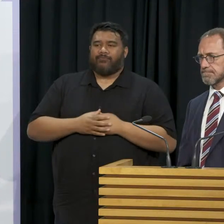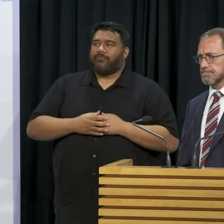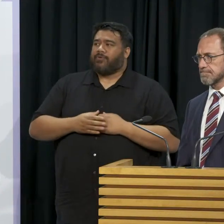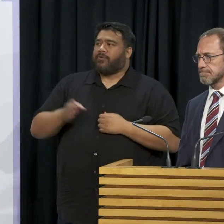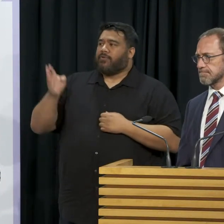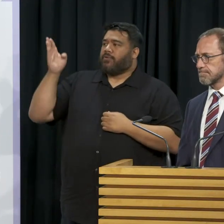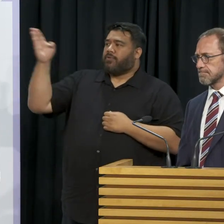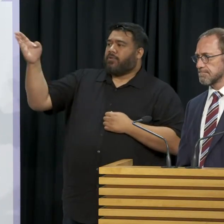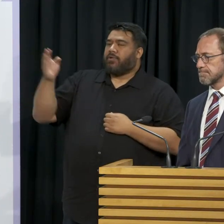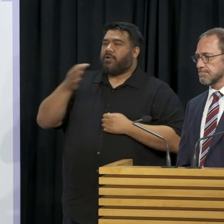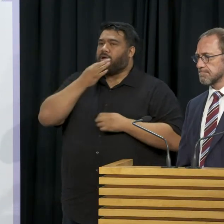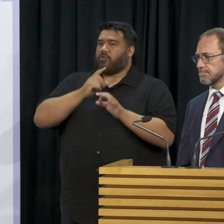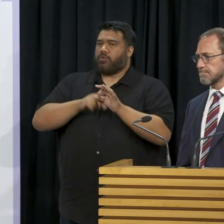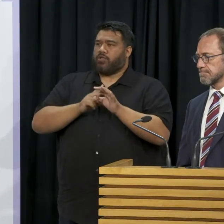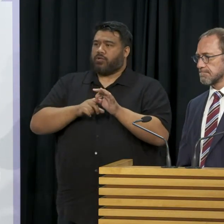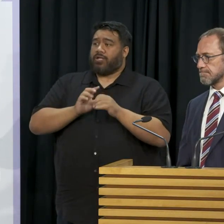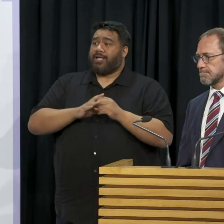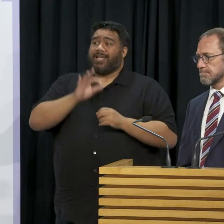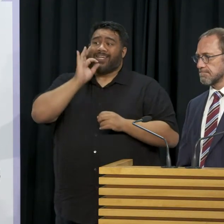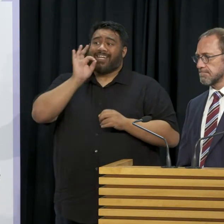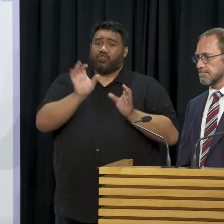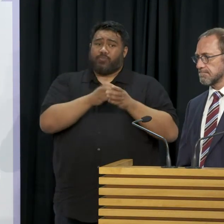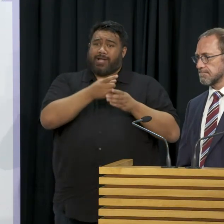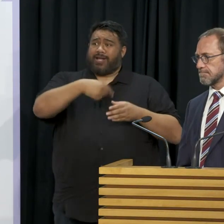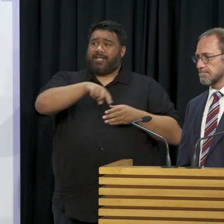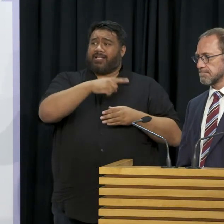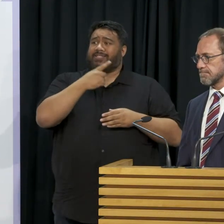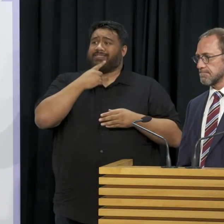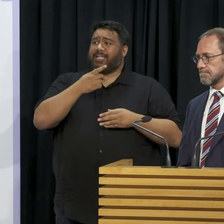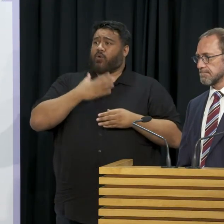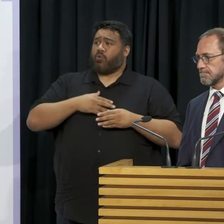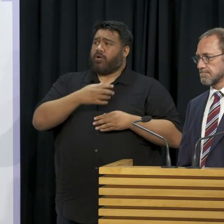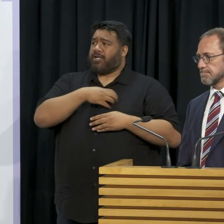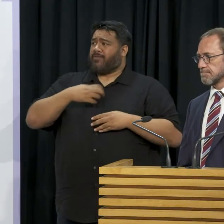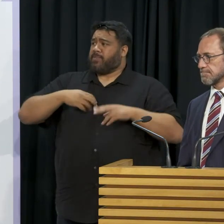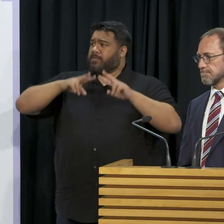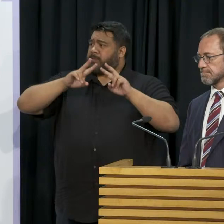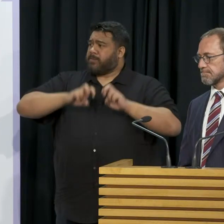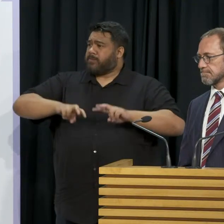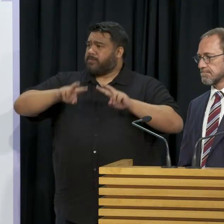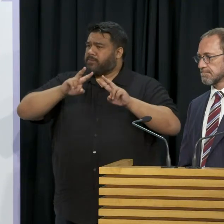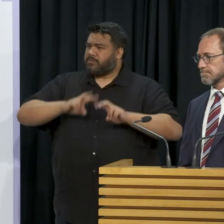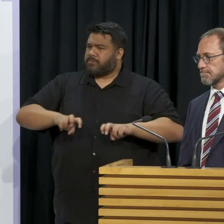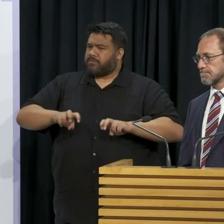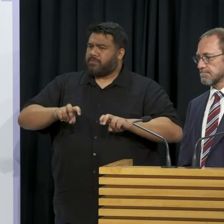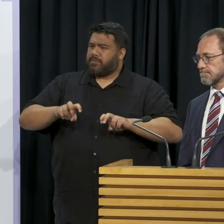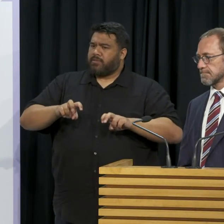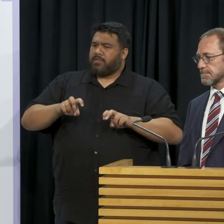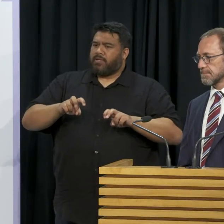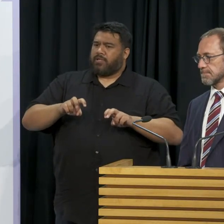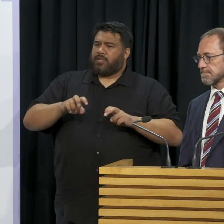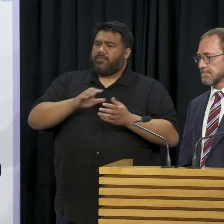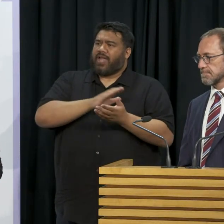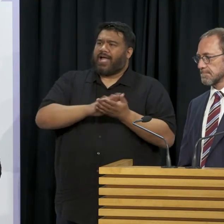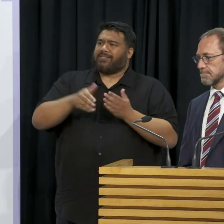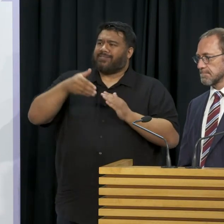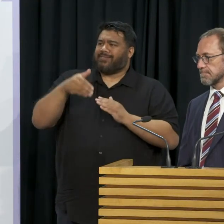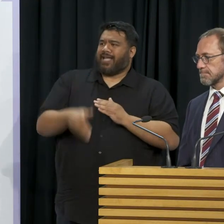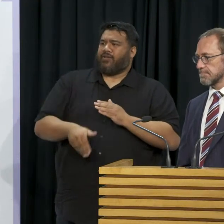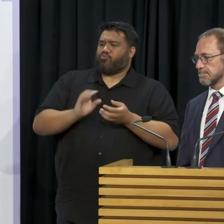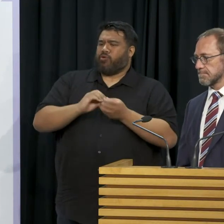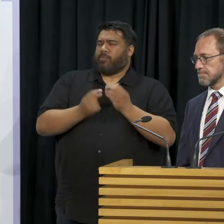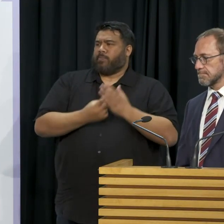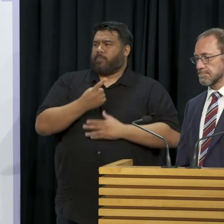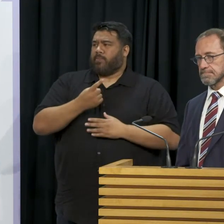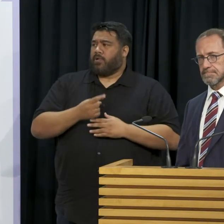Thomas. Would you back National's call for the Auditor General to look into that Hut South arrangement? Oh, look, as far as I'm concerned, the